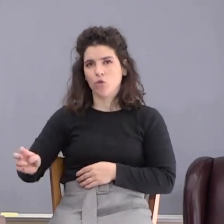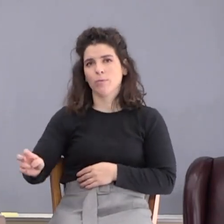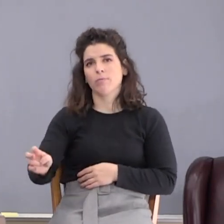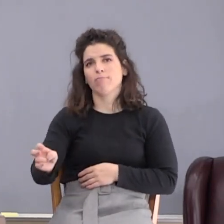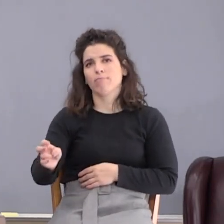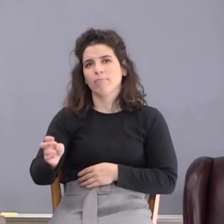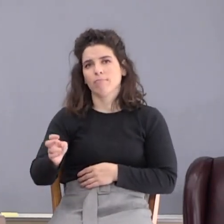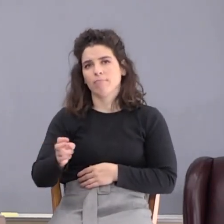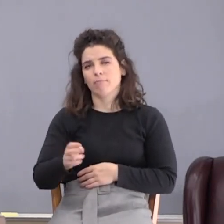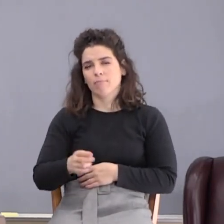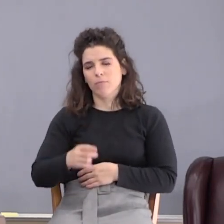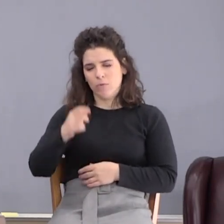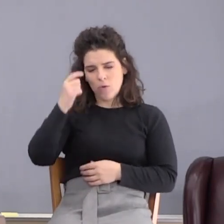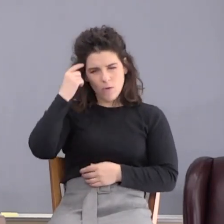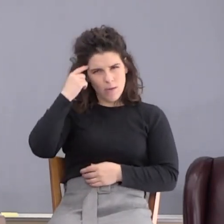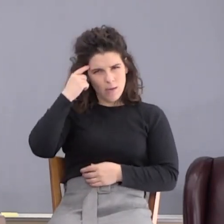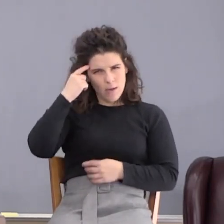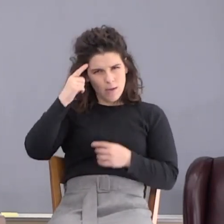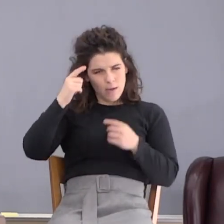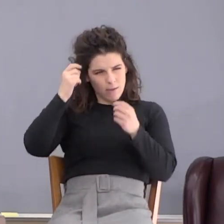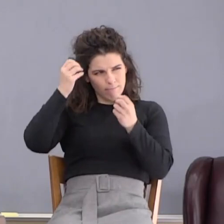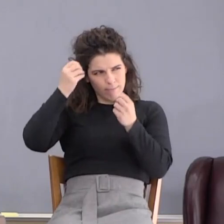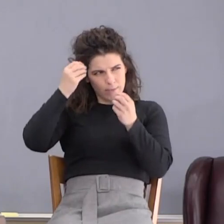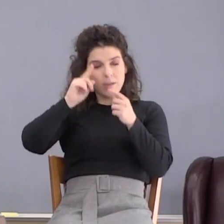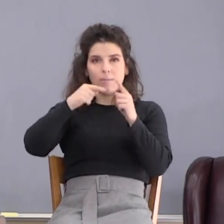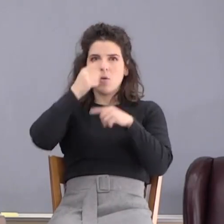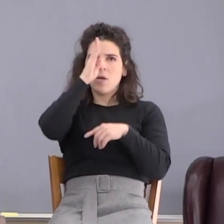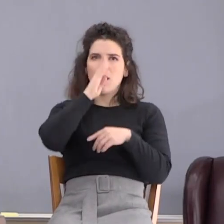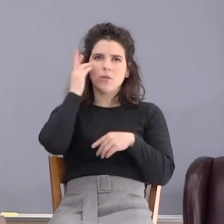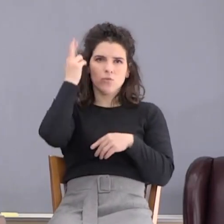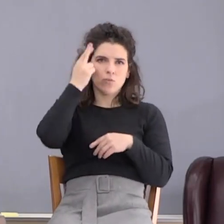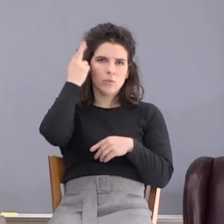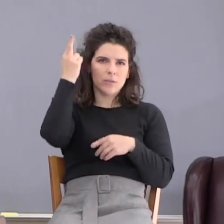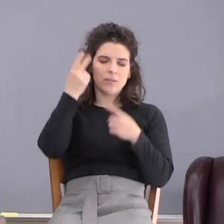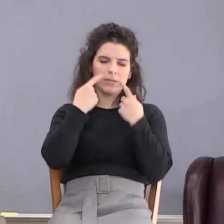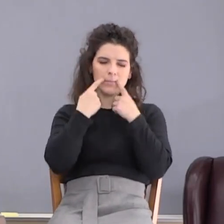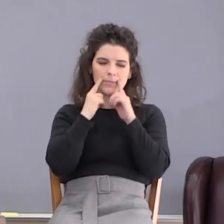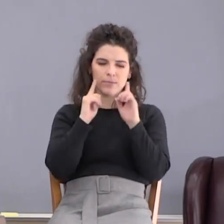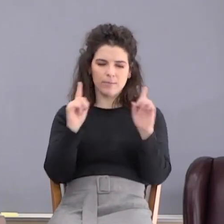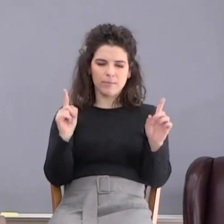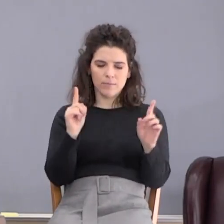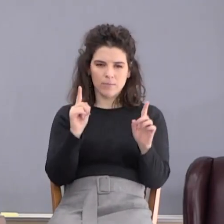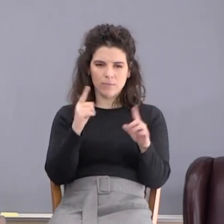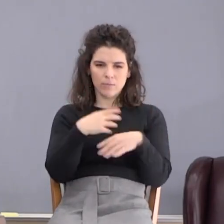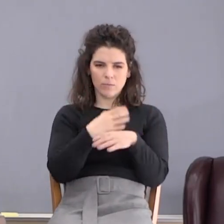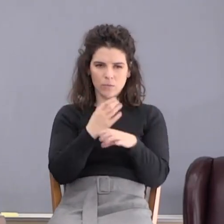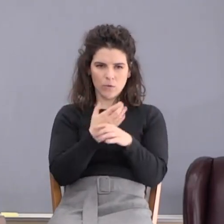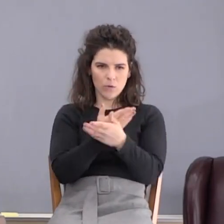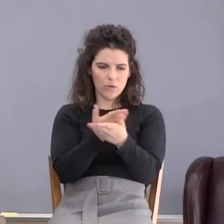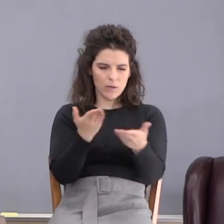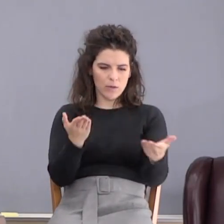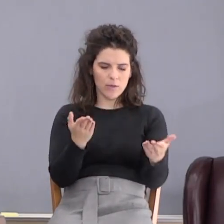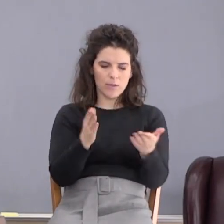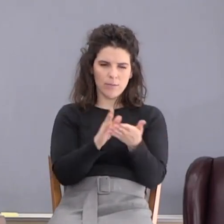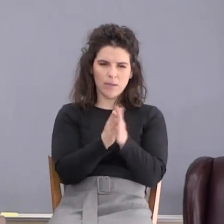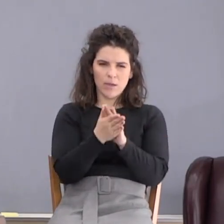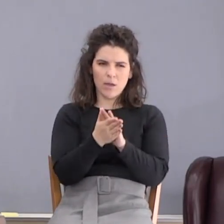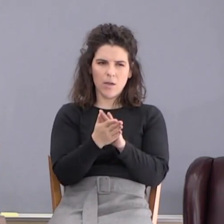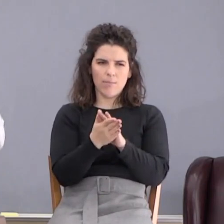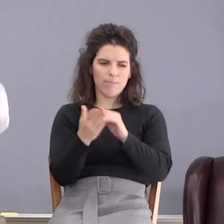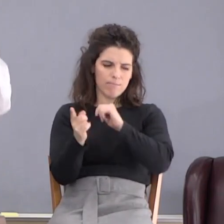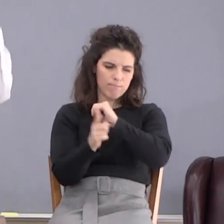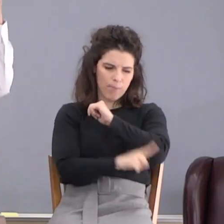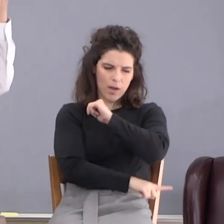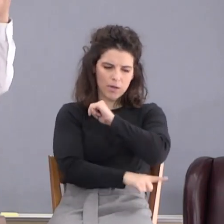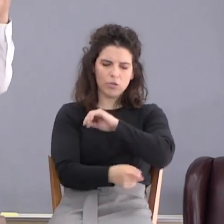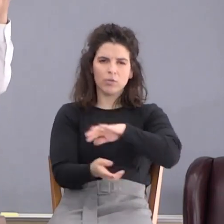reason in declaring creation to fall under the penalty of death. So